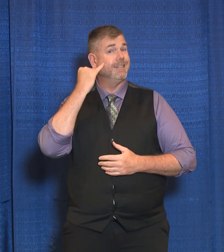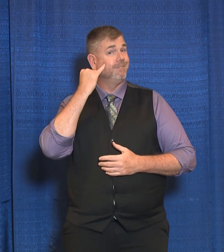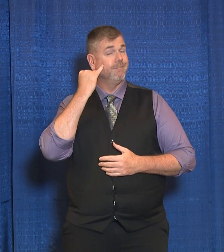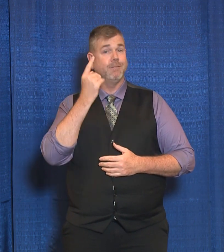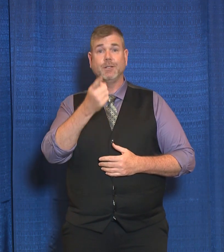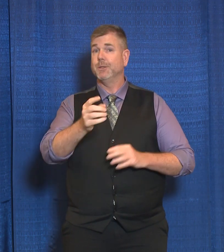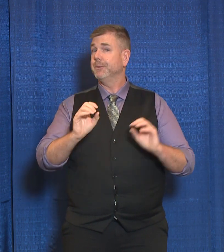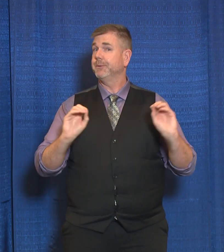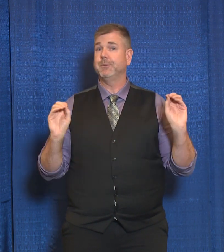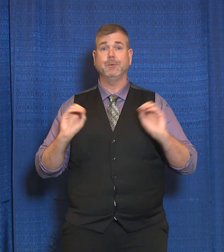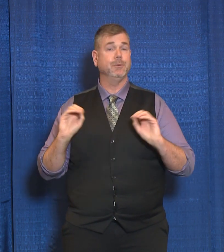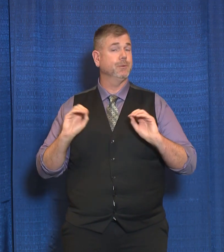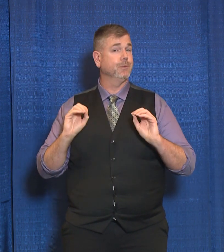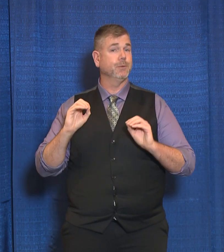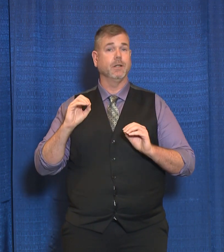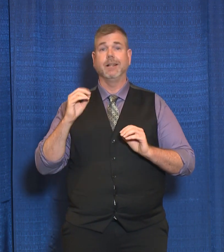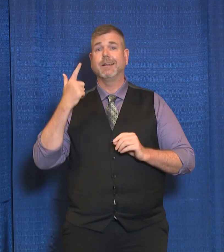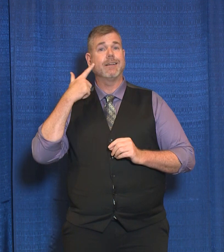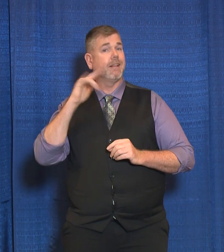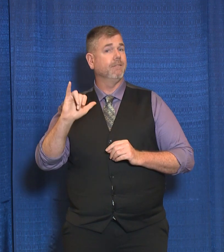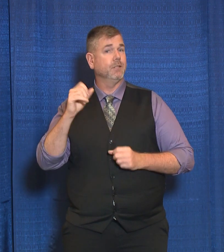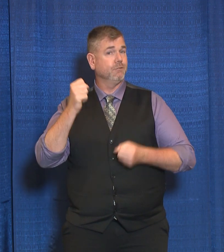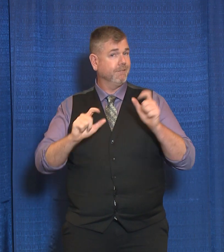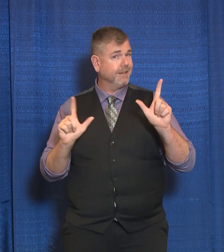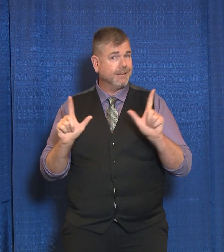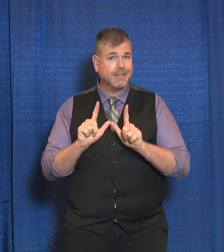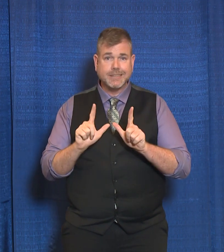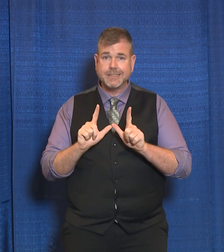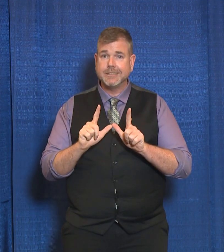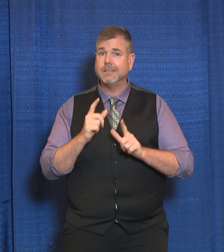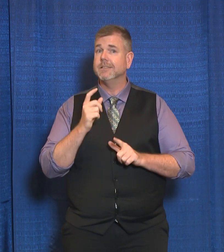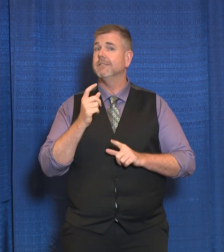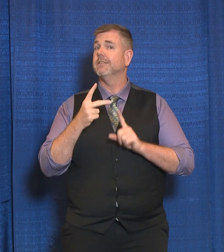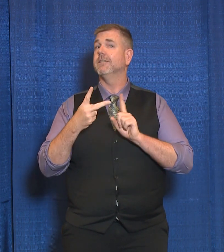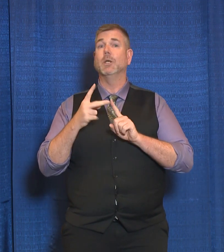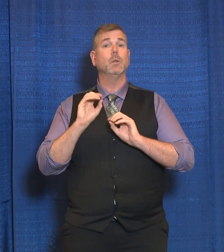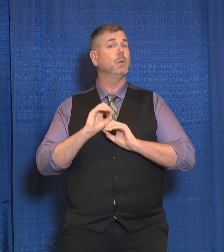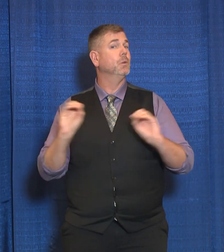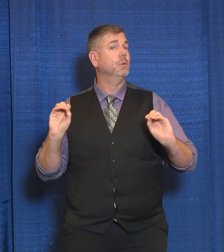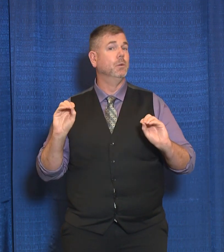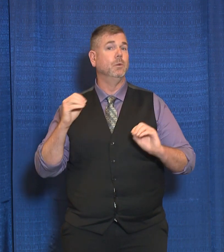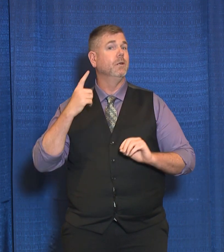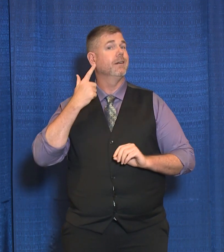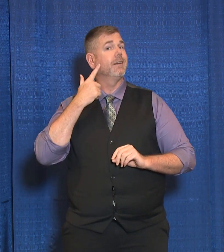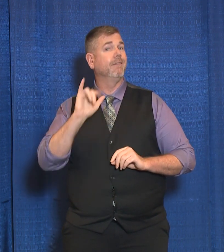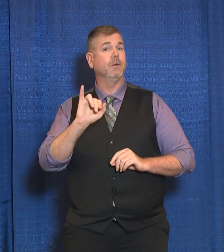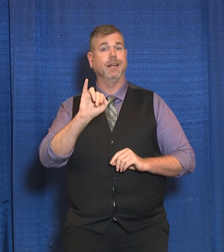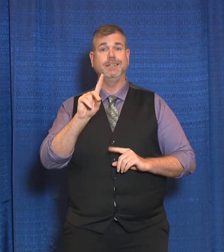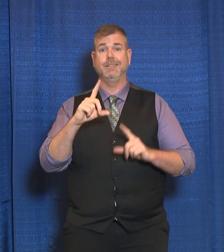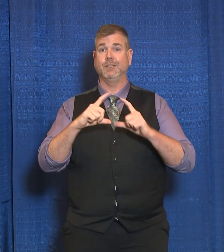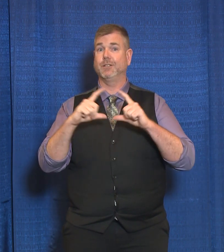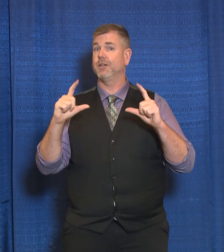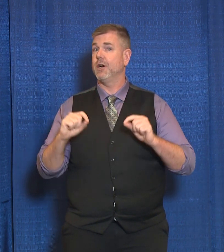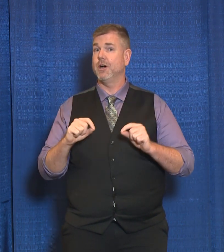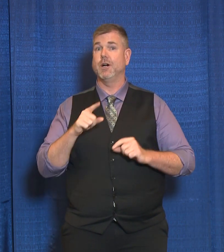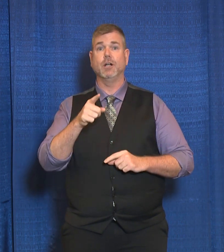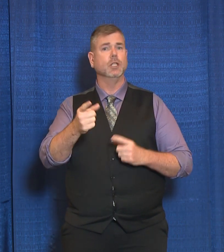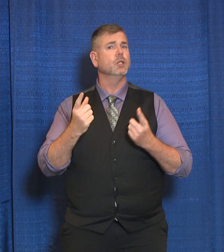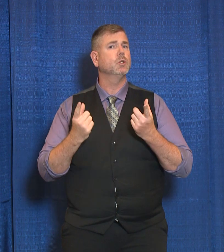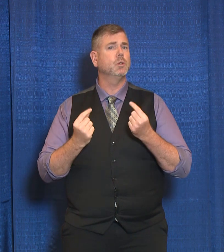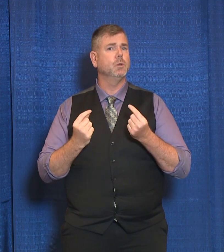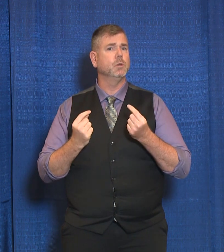If you do not have a driver's license or identification card number, you must check the box below the entry field.